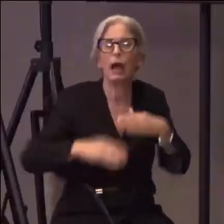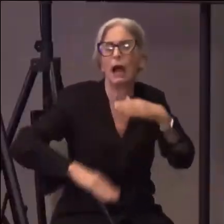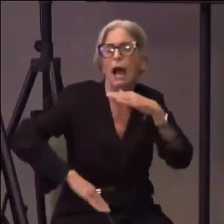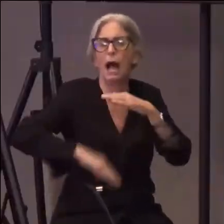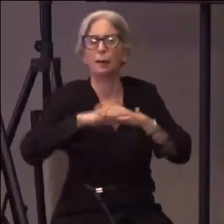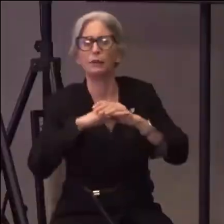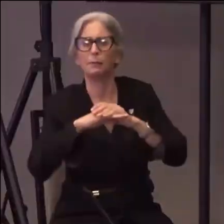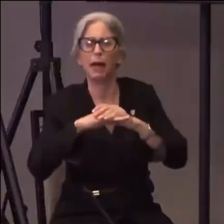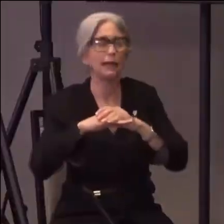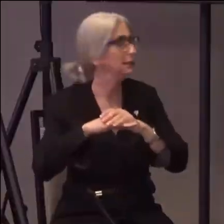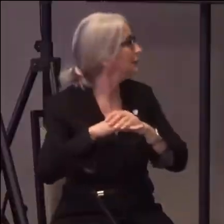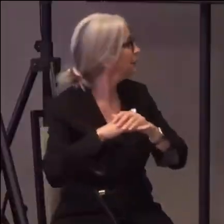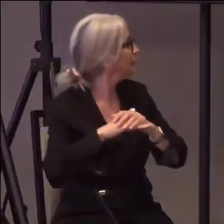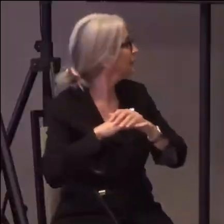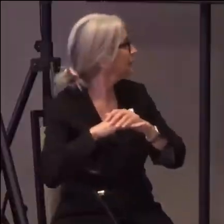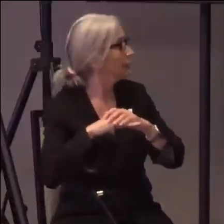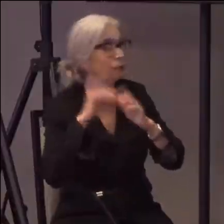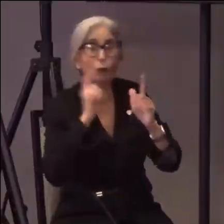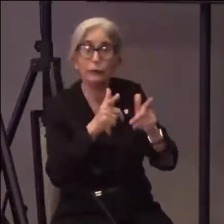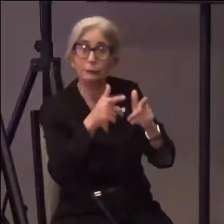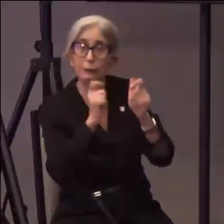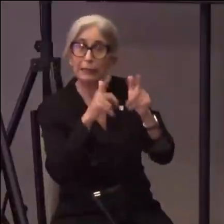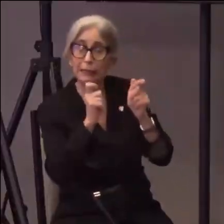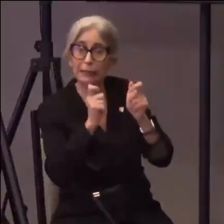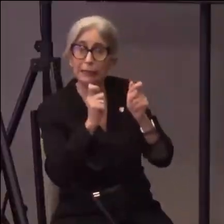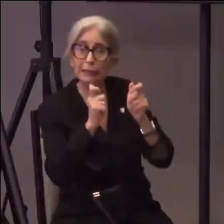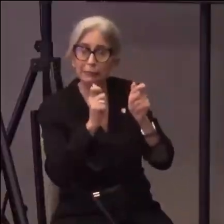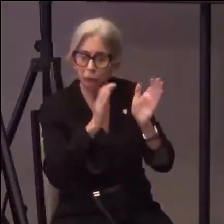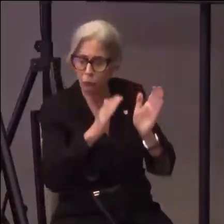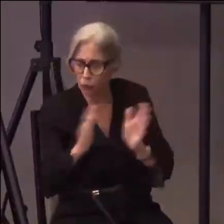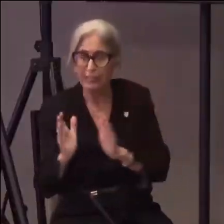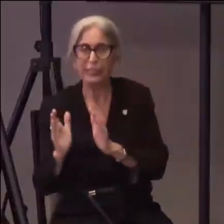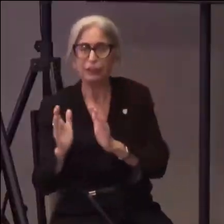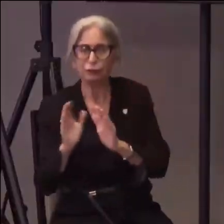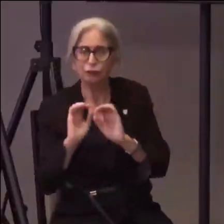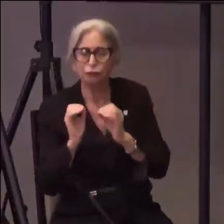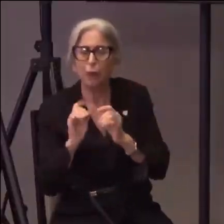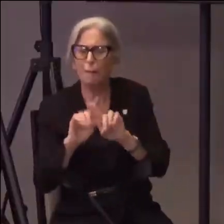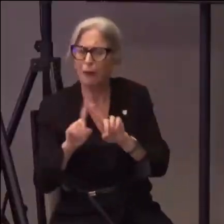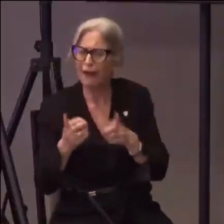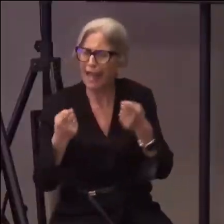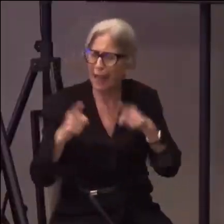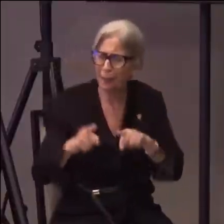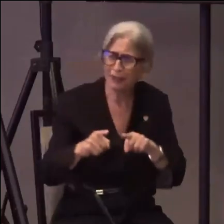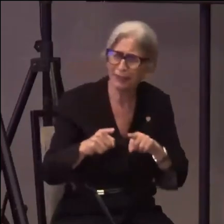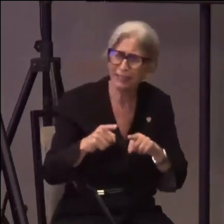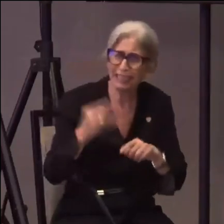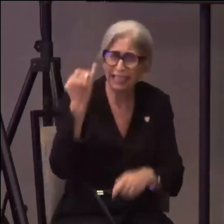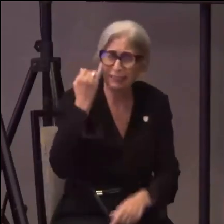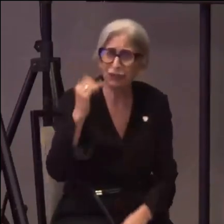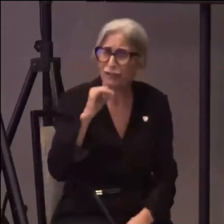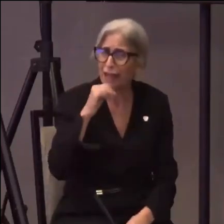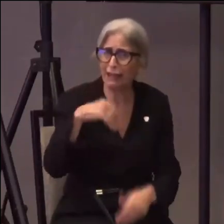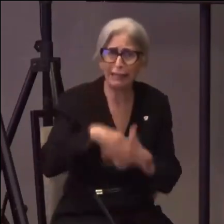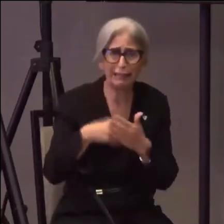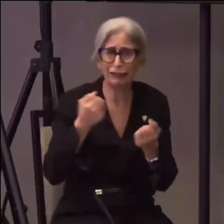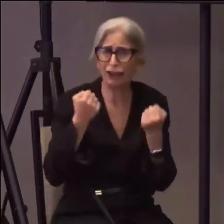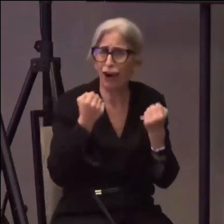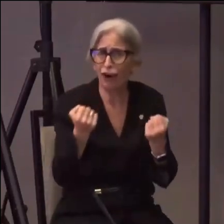for throughput, for speed, for automation. But what happens if you're not in a